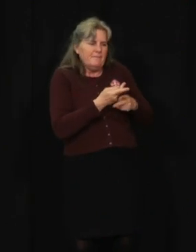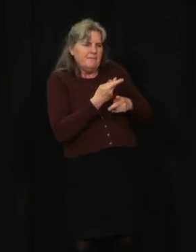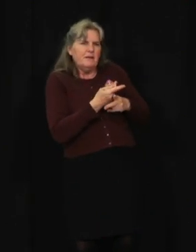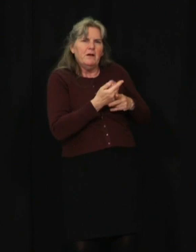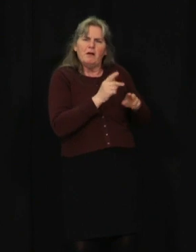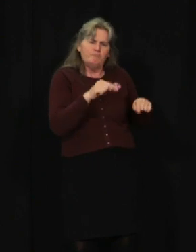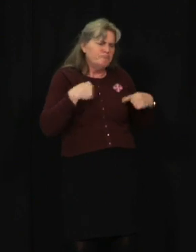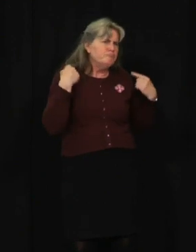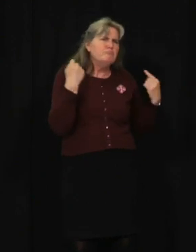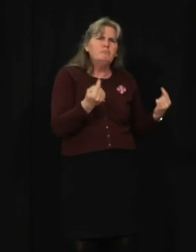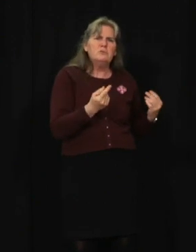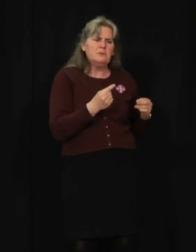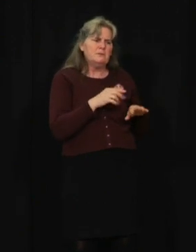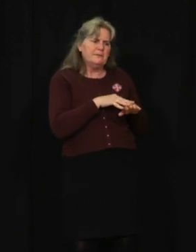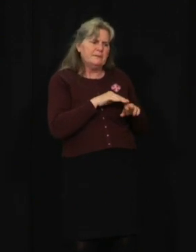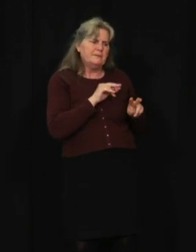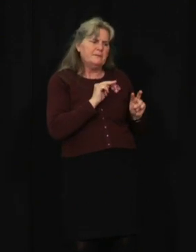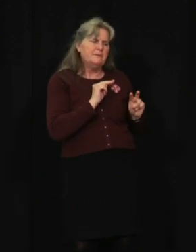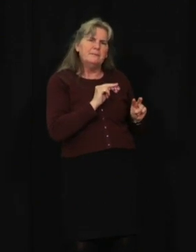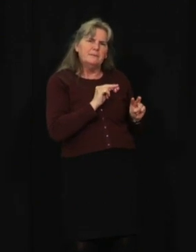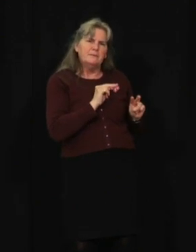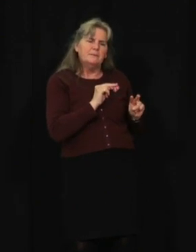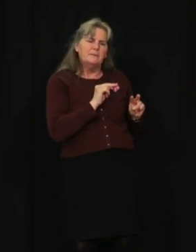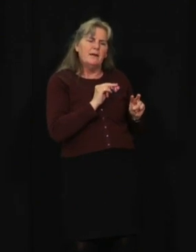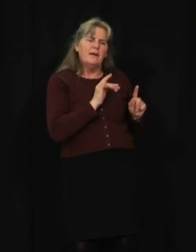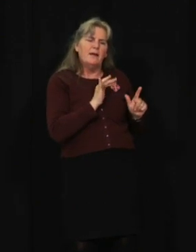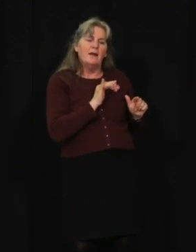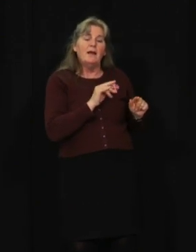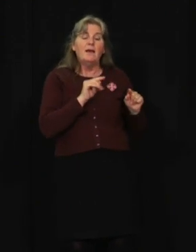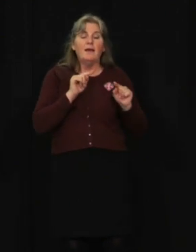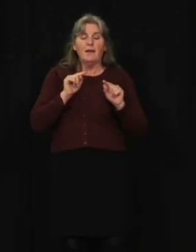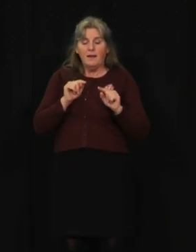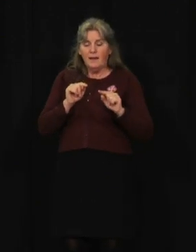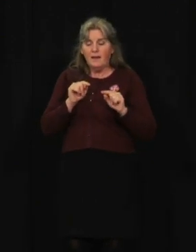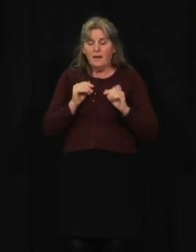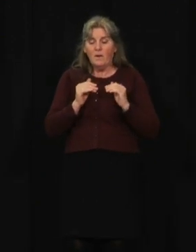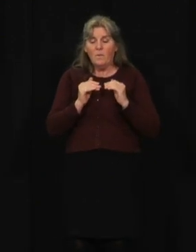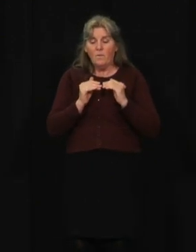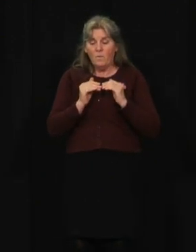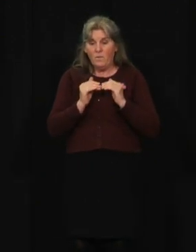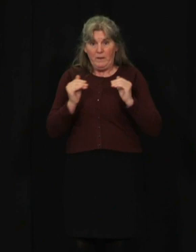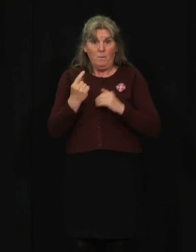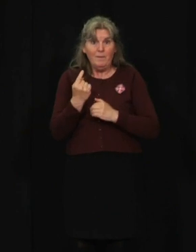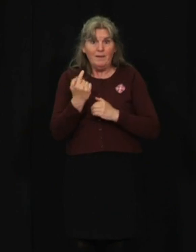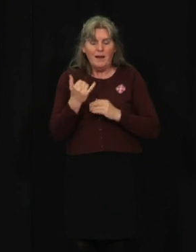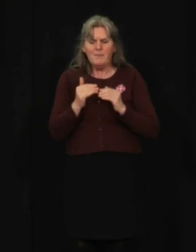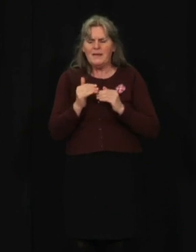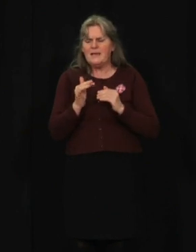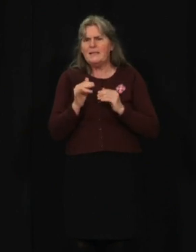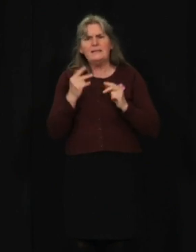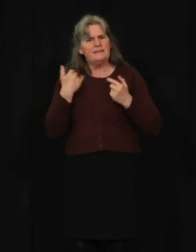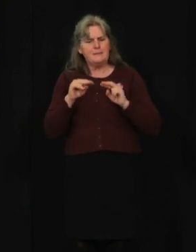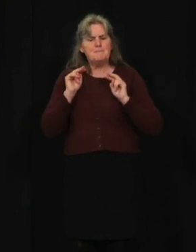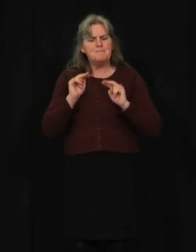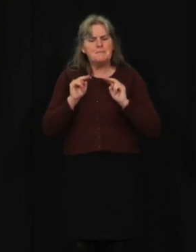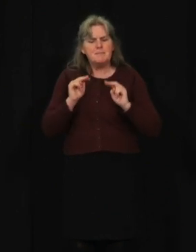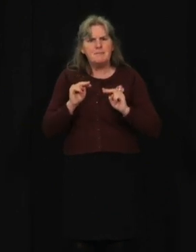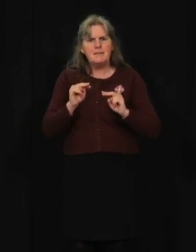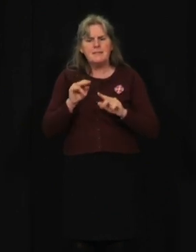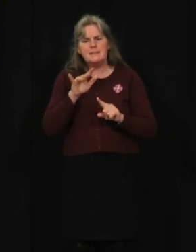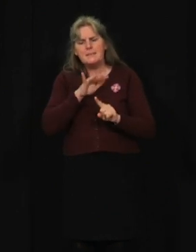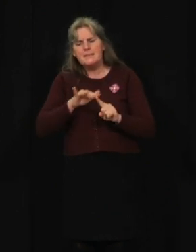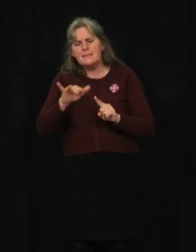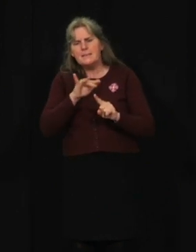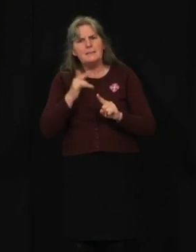phase, and then contemplate going ahead into the subsequent phase through a transition period into phase